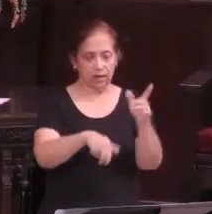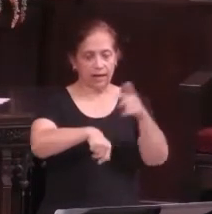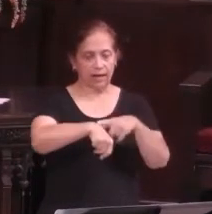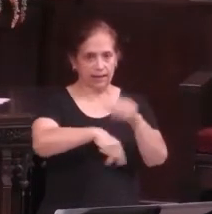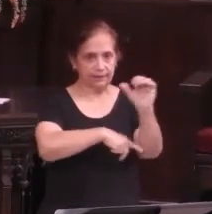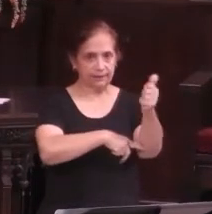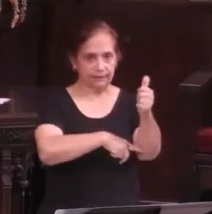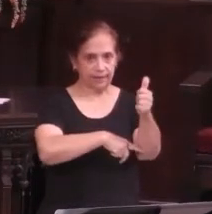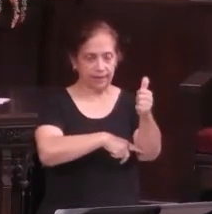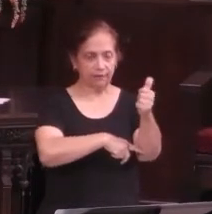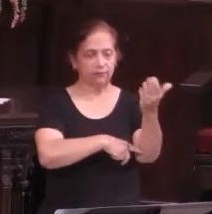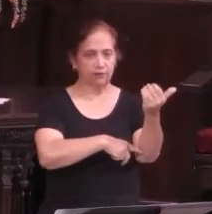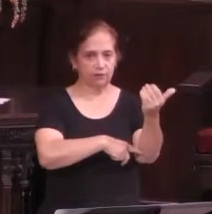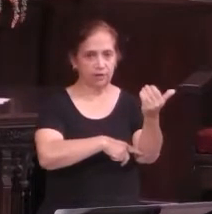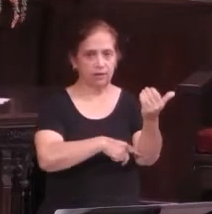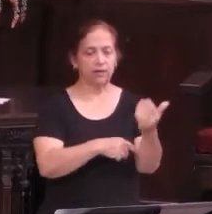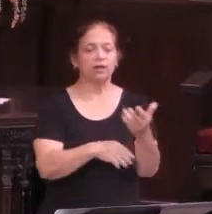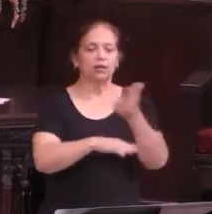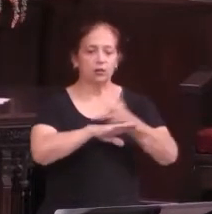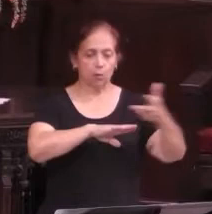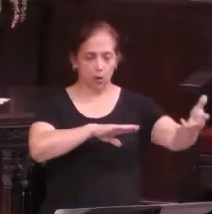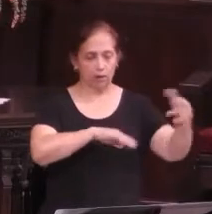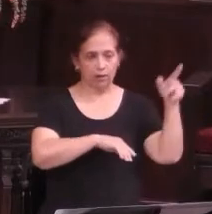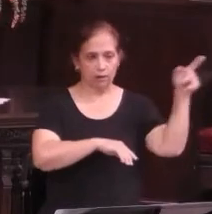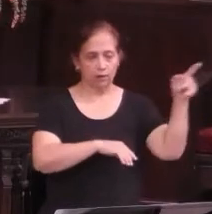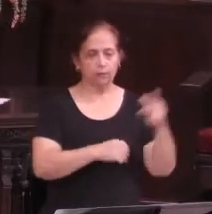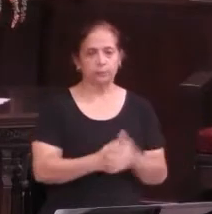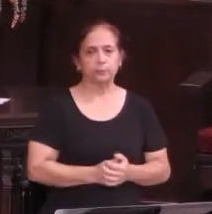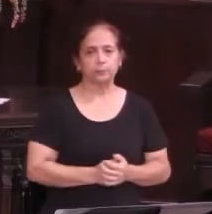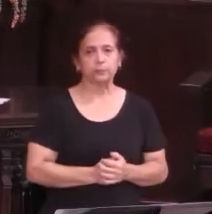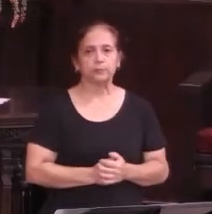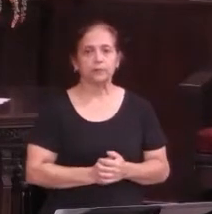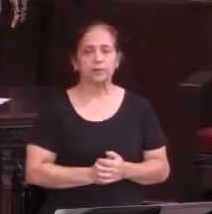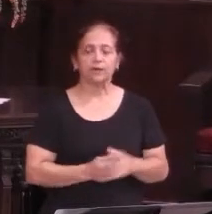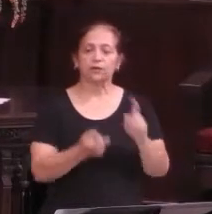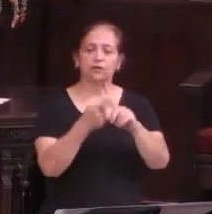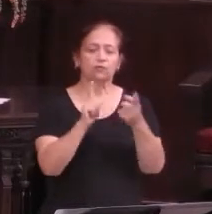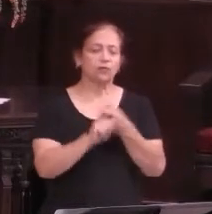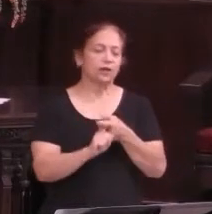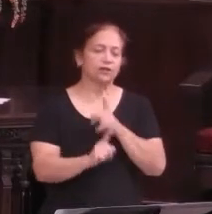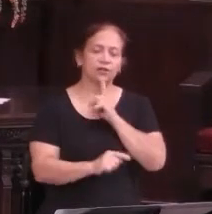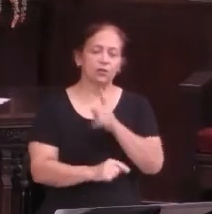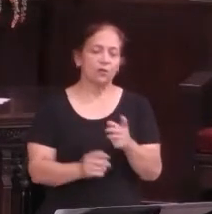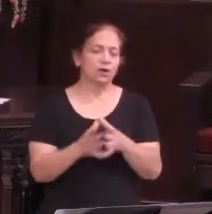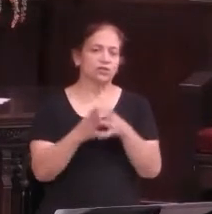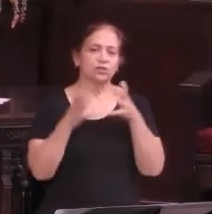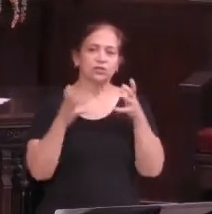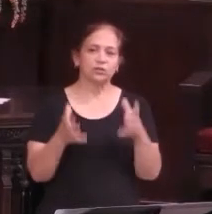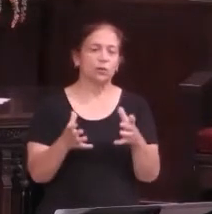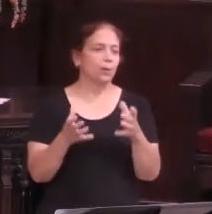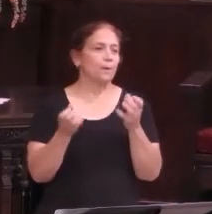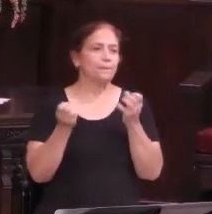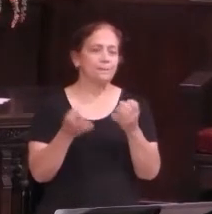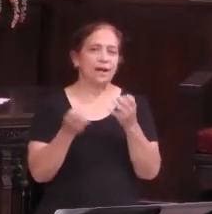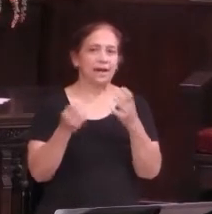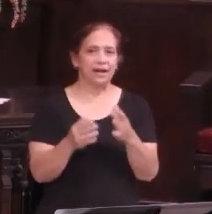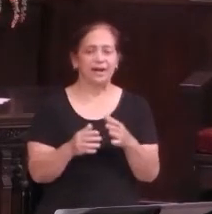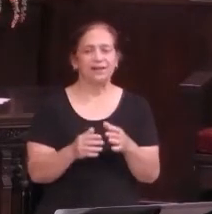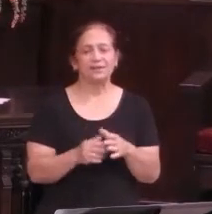at 10:15 in our parking lot. Friends, there are so many